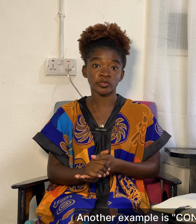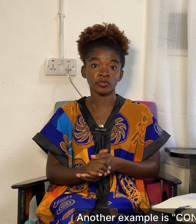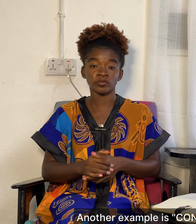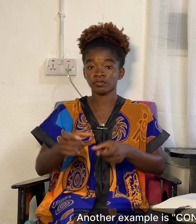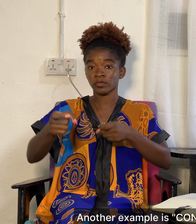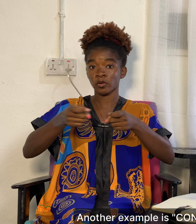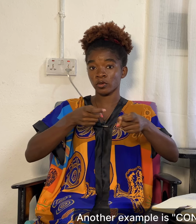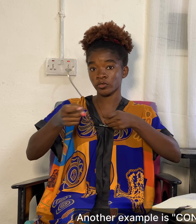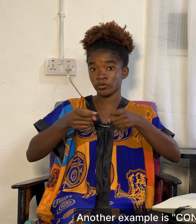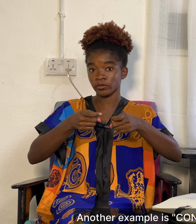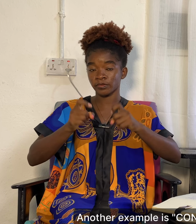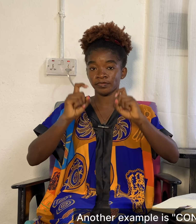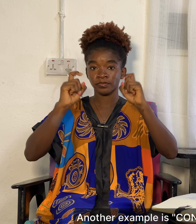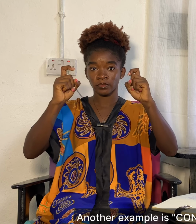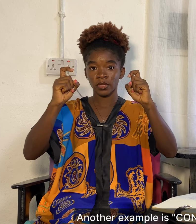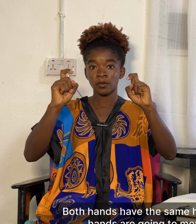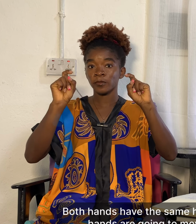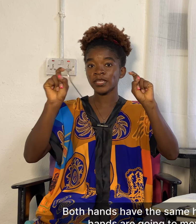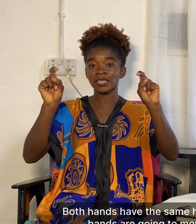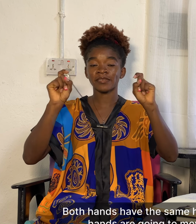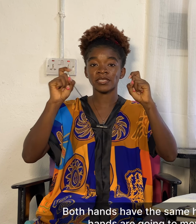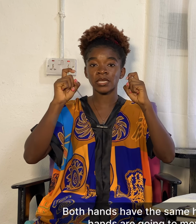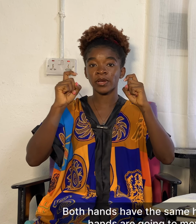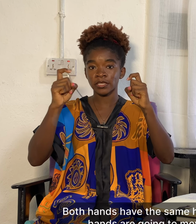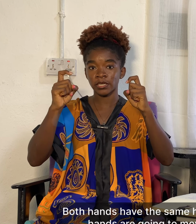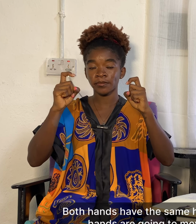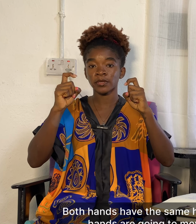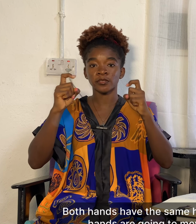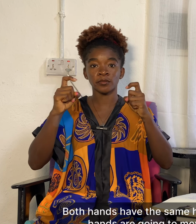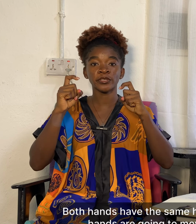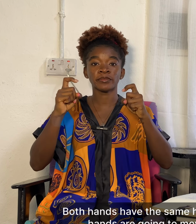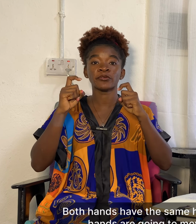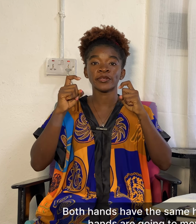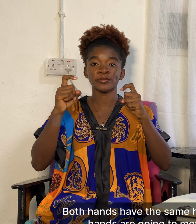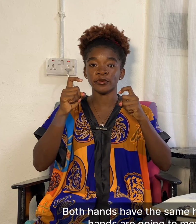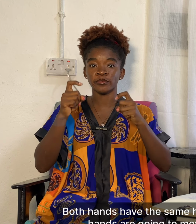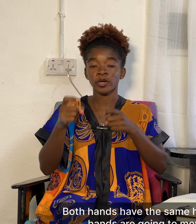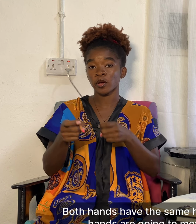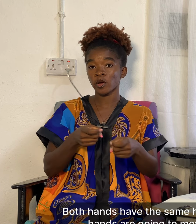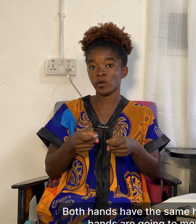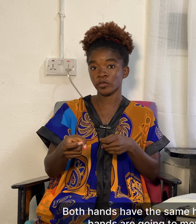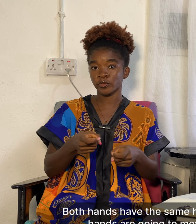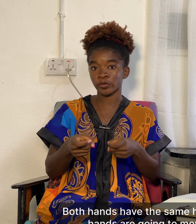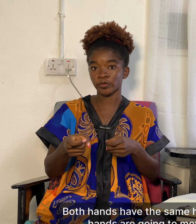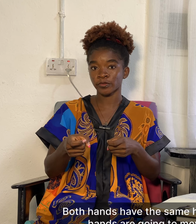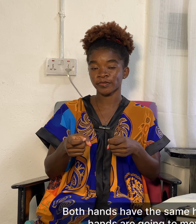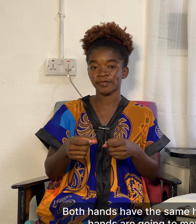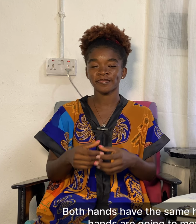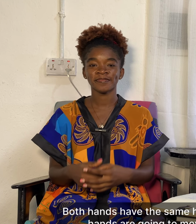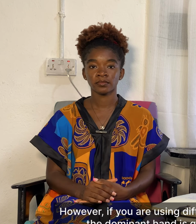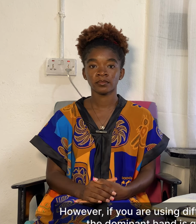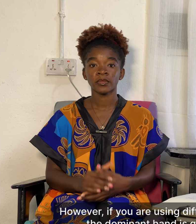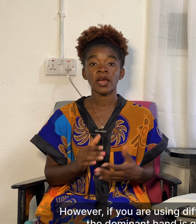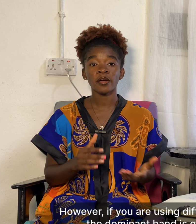control, control. Both hands have the same hand shape, so both of them are going to move control.